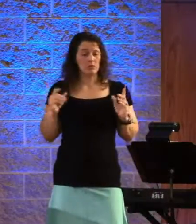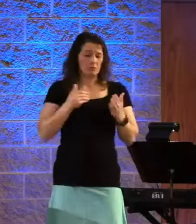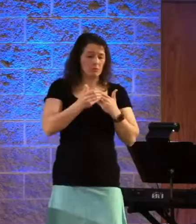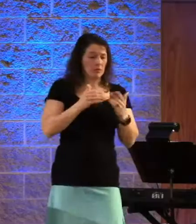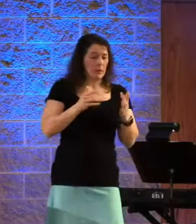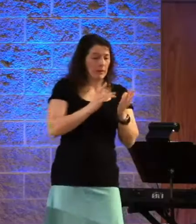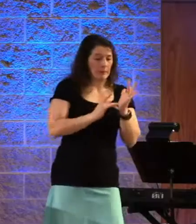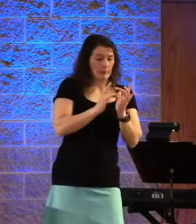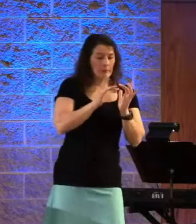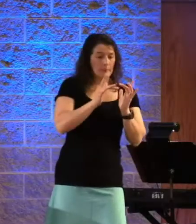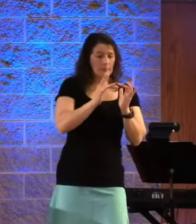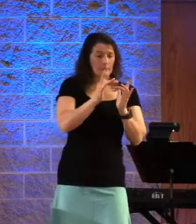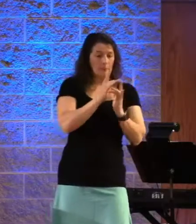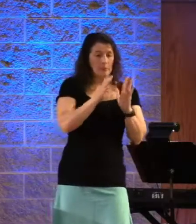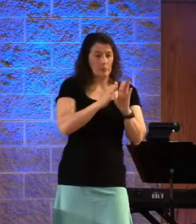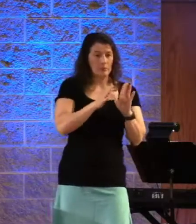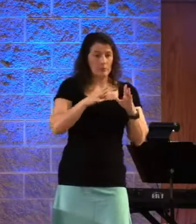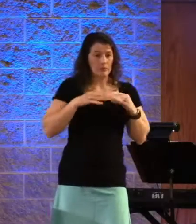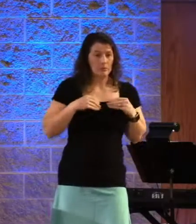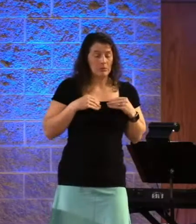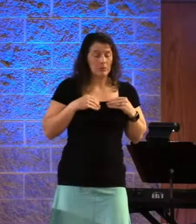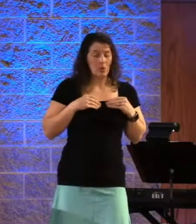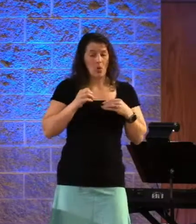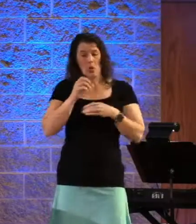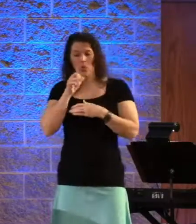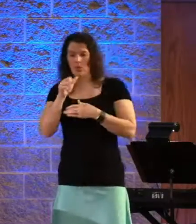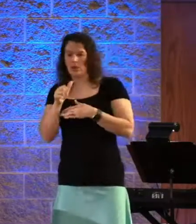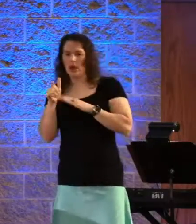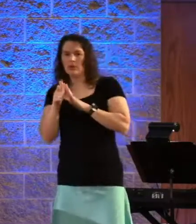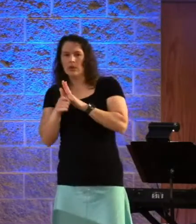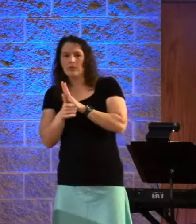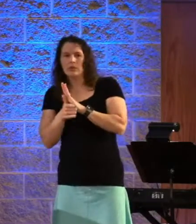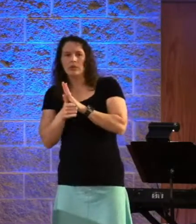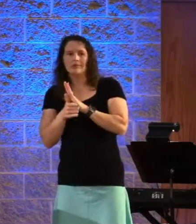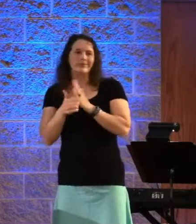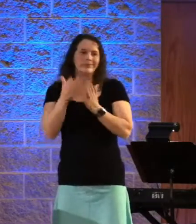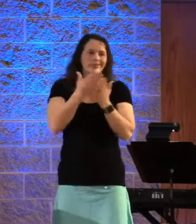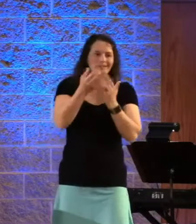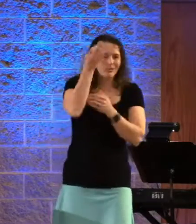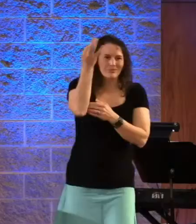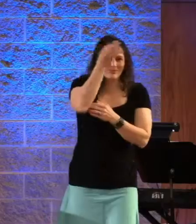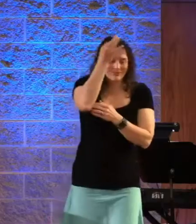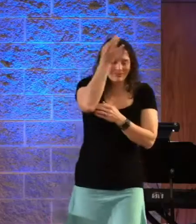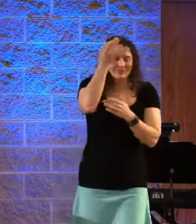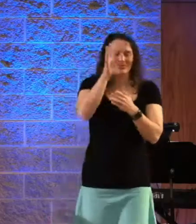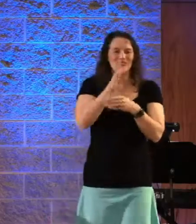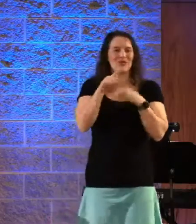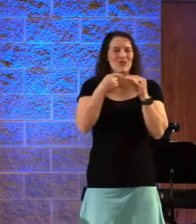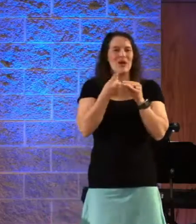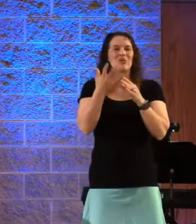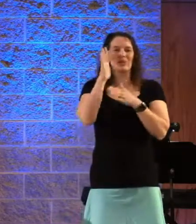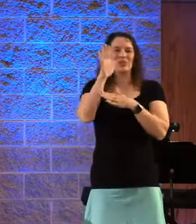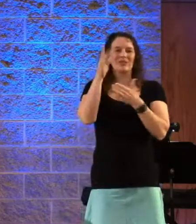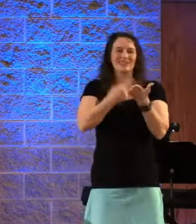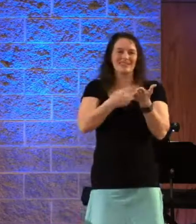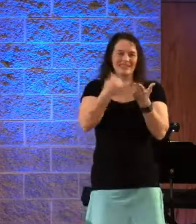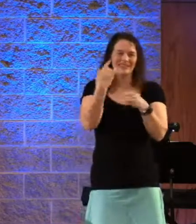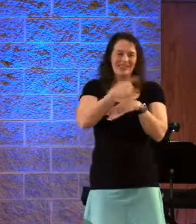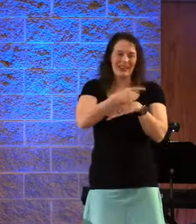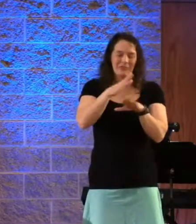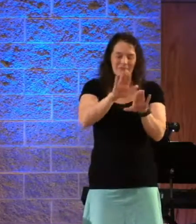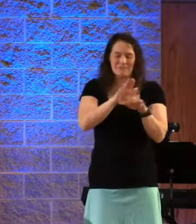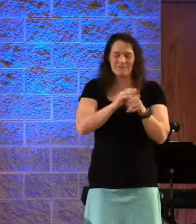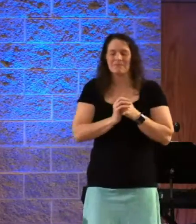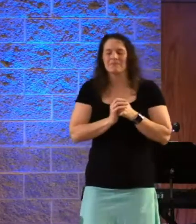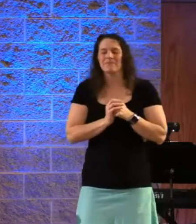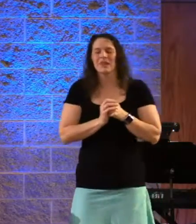an unlawfully biblical divorce, and some don't even know what I'm talking about there, we're going to be getting into that today. Is a person then able